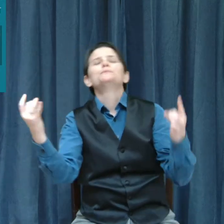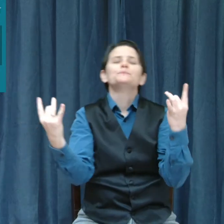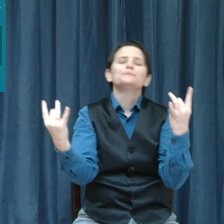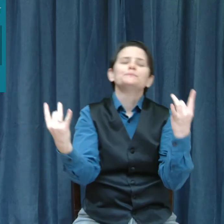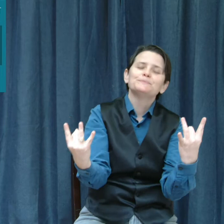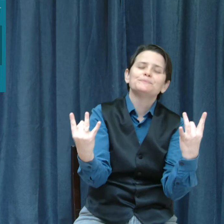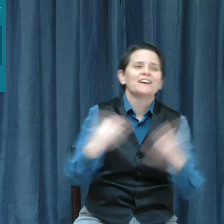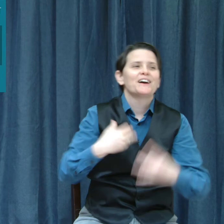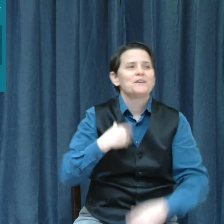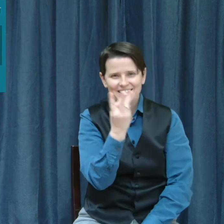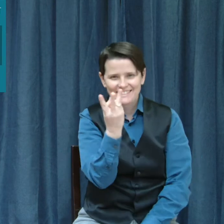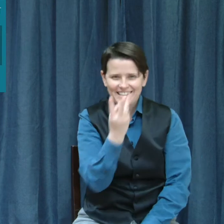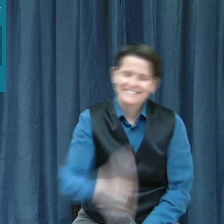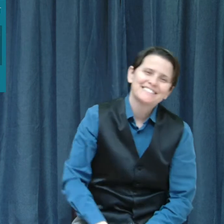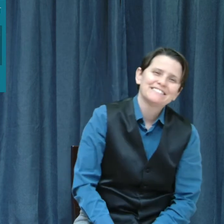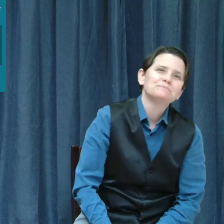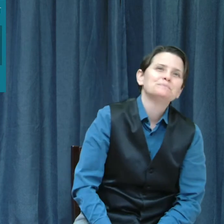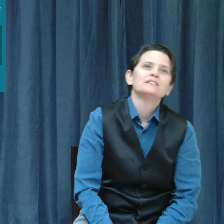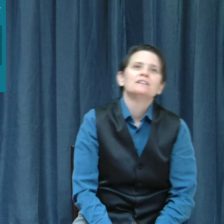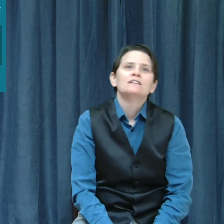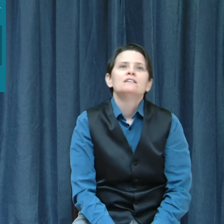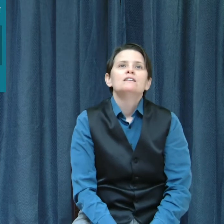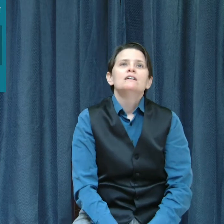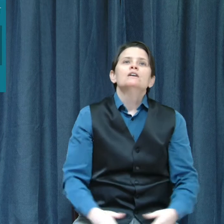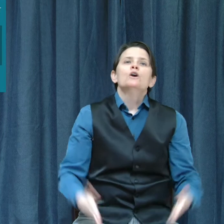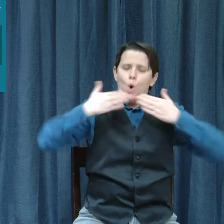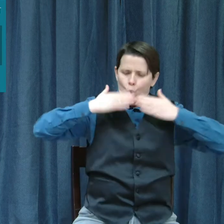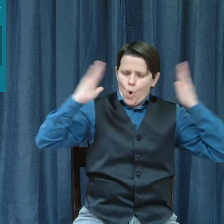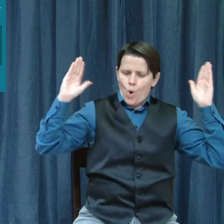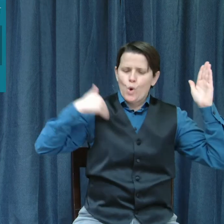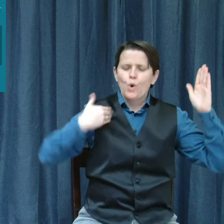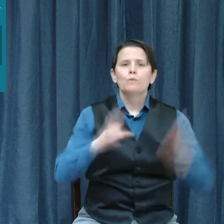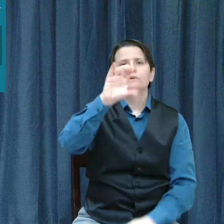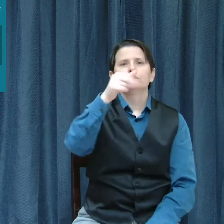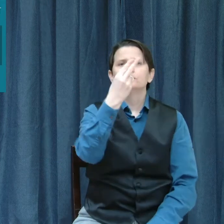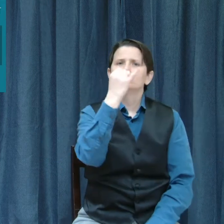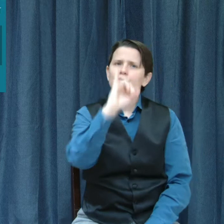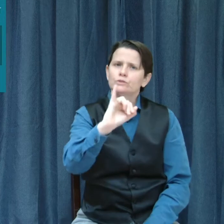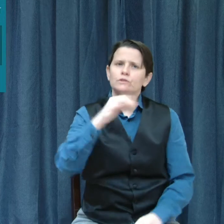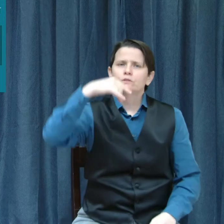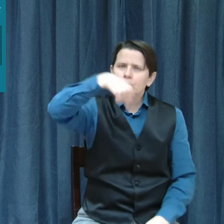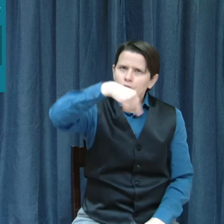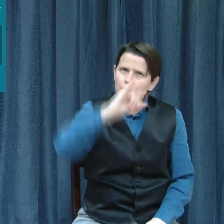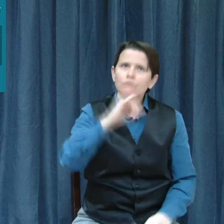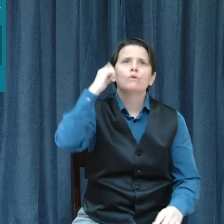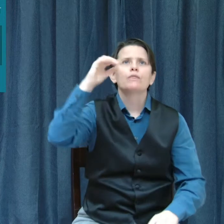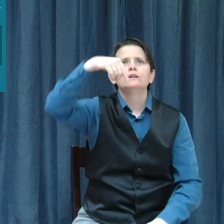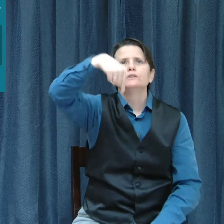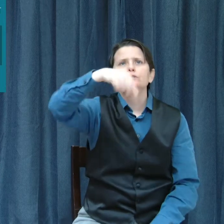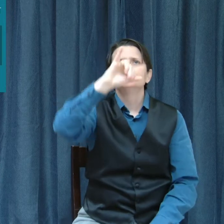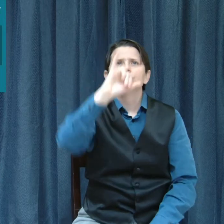Free up the flow of life force energy or chi by joining UCOH congregant Cheryl Bellafini for her Qigong class beginning Friday,